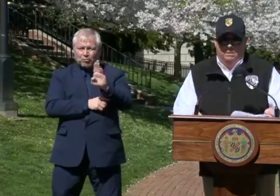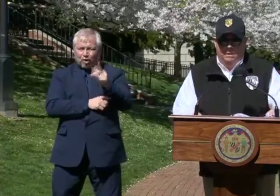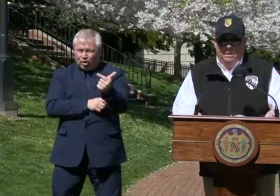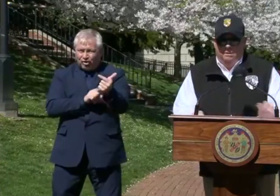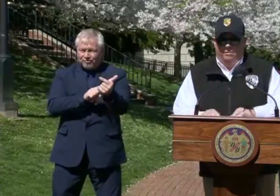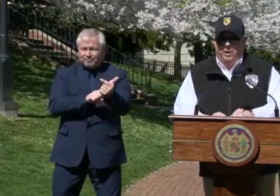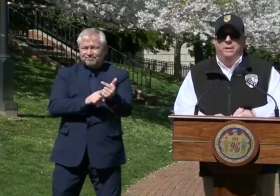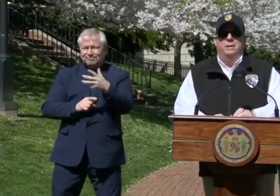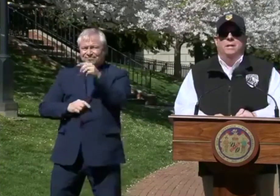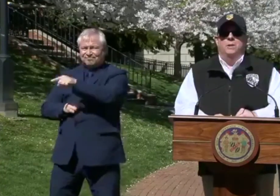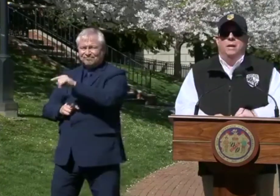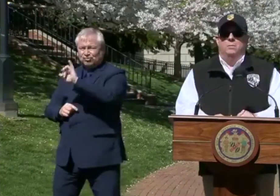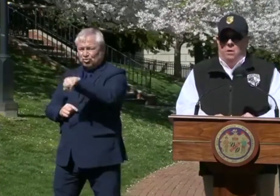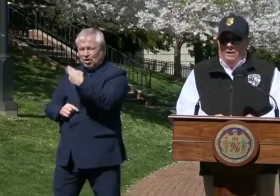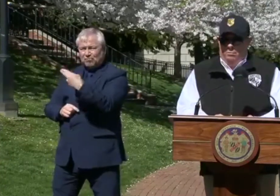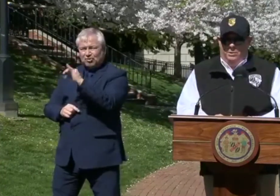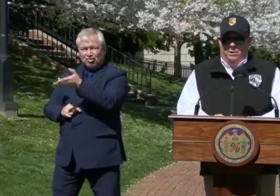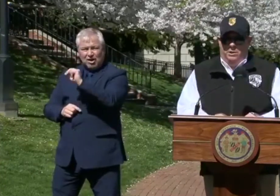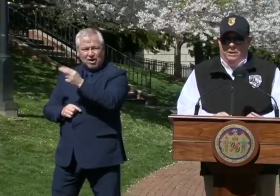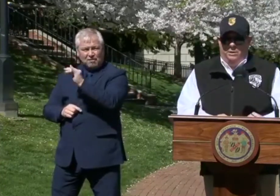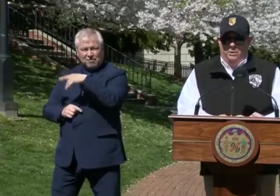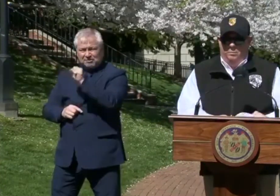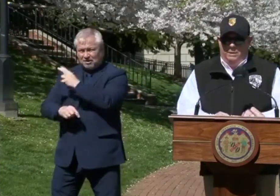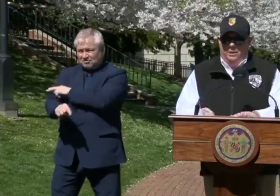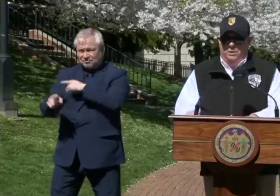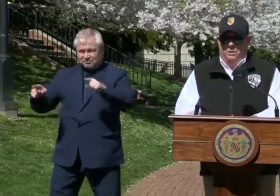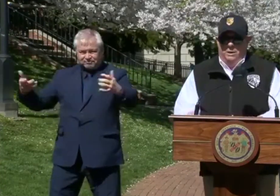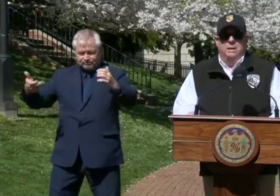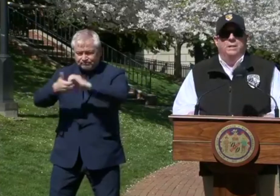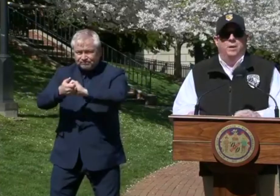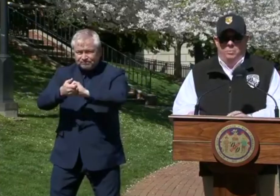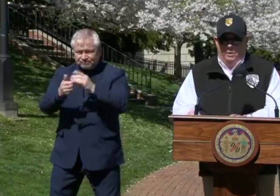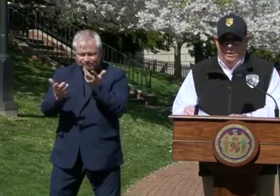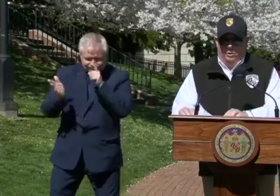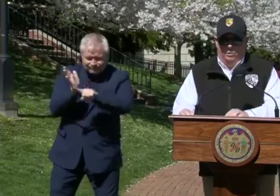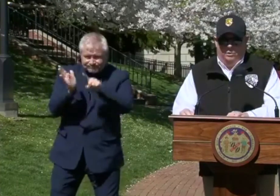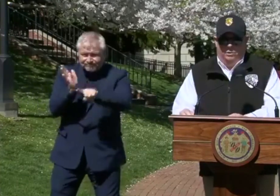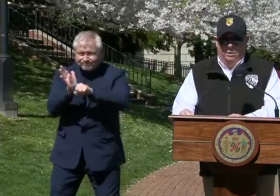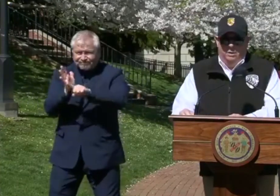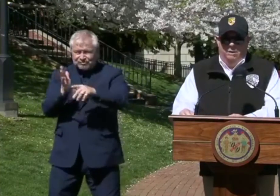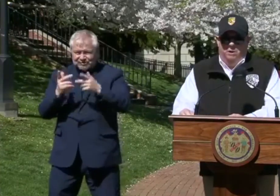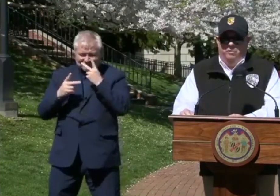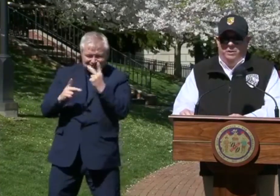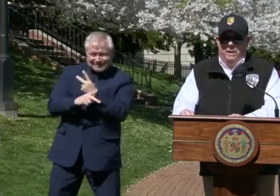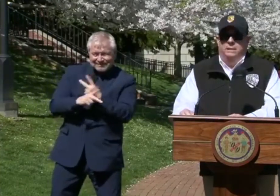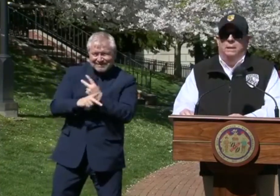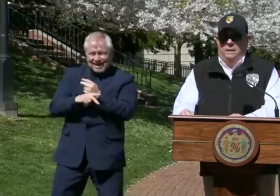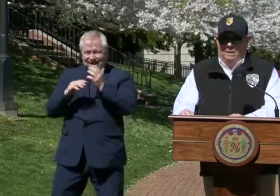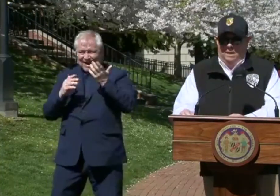Hopkins to fund groundbreaking research into the potential therapeutic uses of